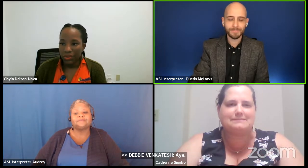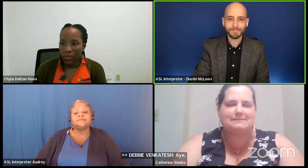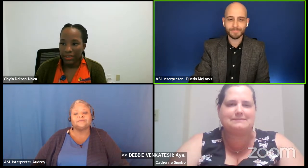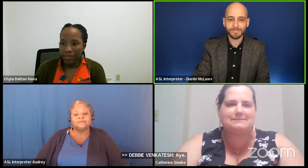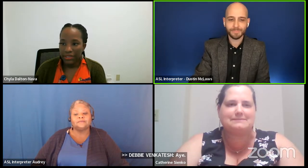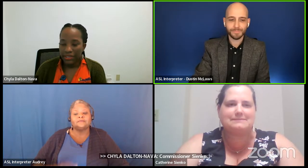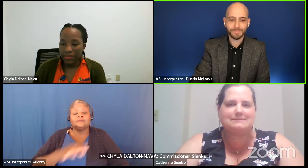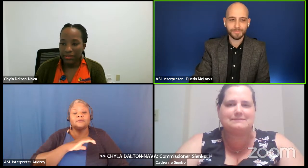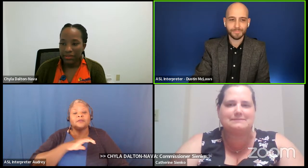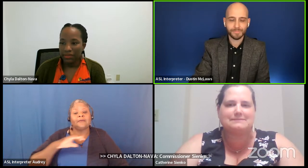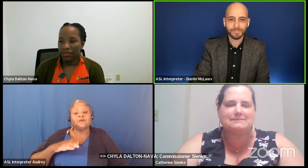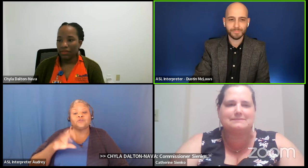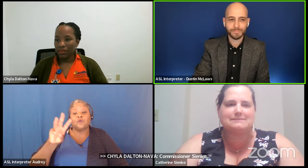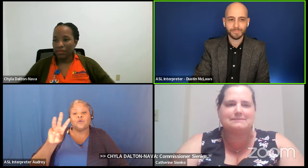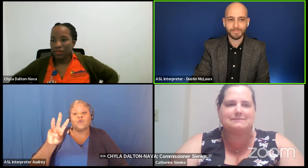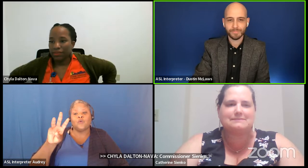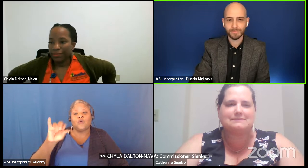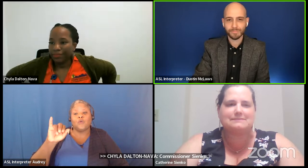Aye. Commissioner Williams,